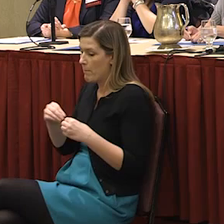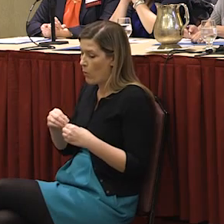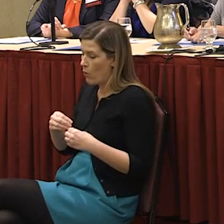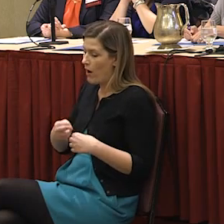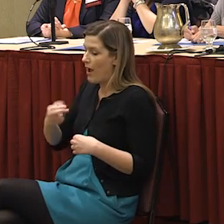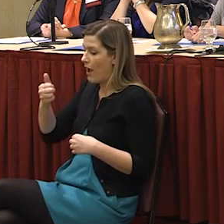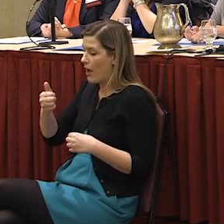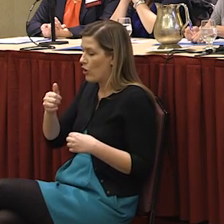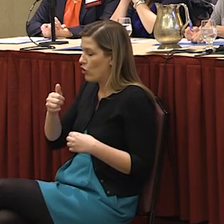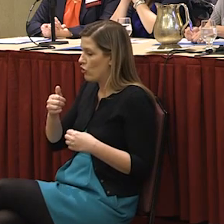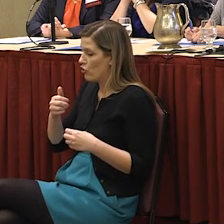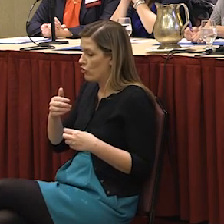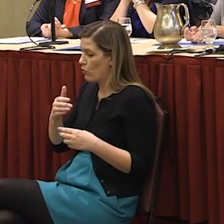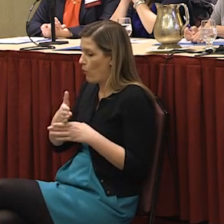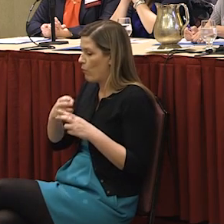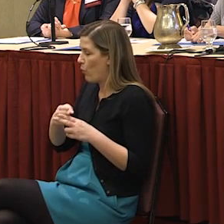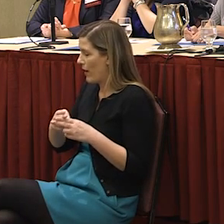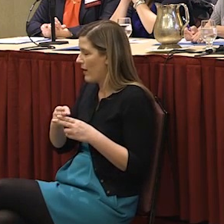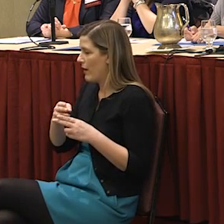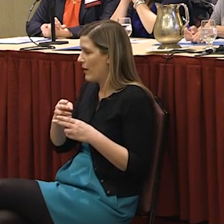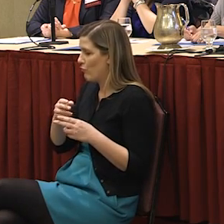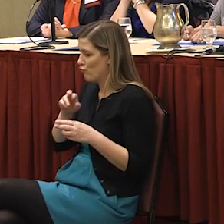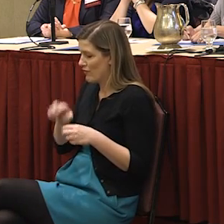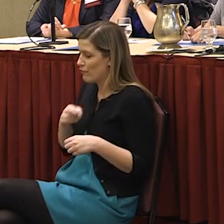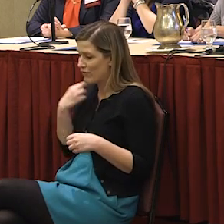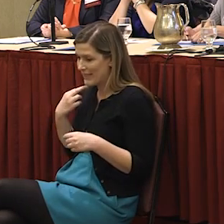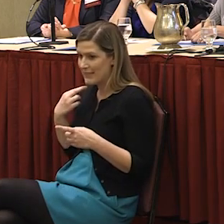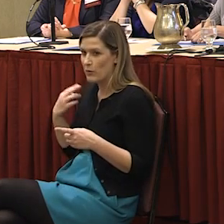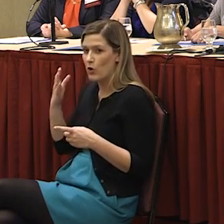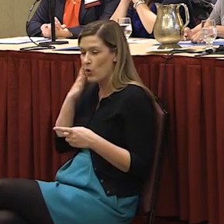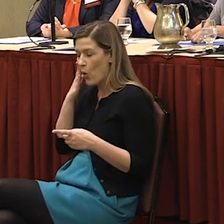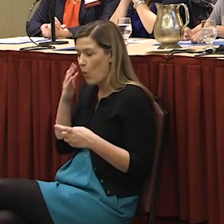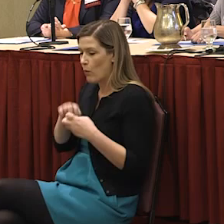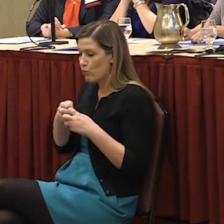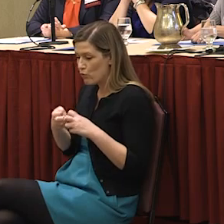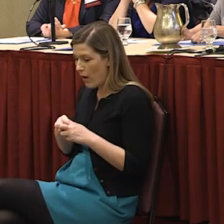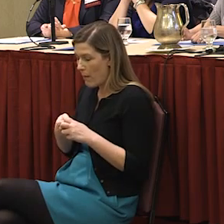significantly higher obesity prevalence. So we all know that there's definitely issues of